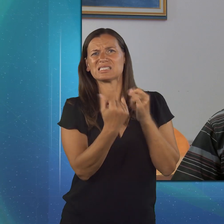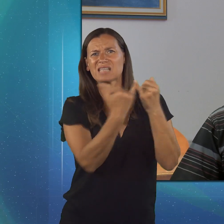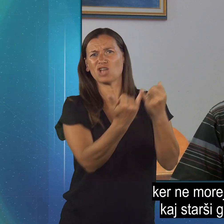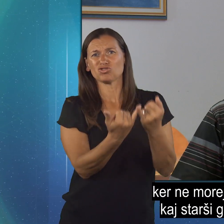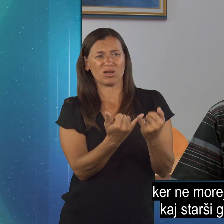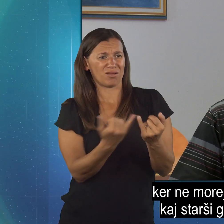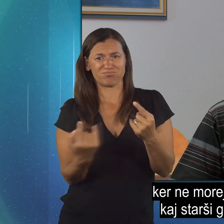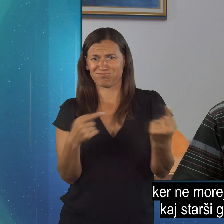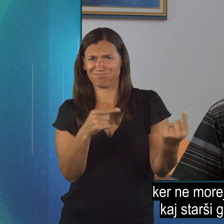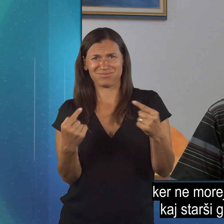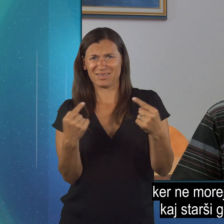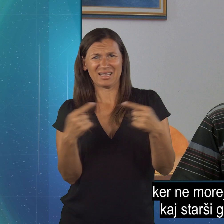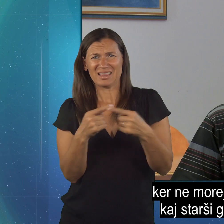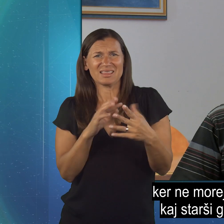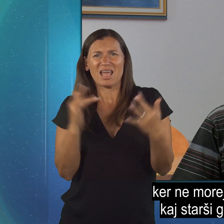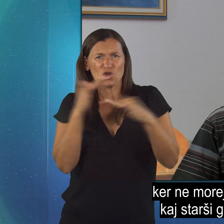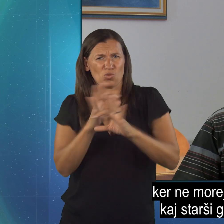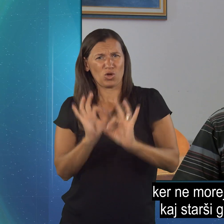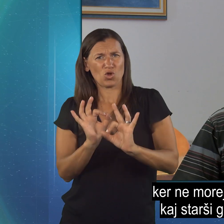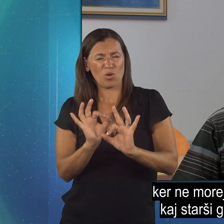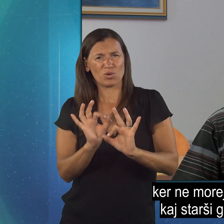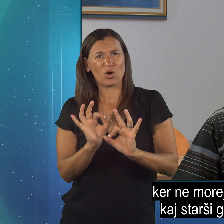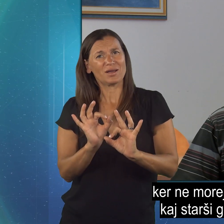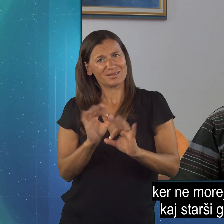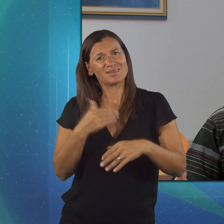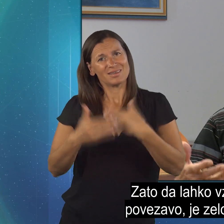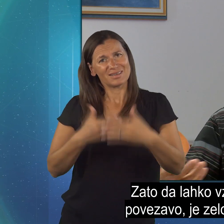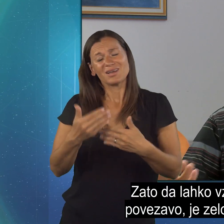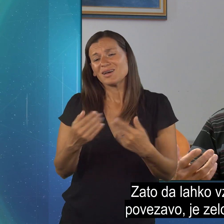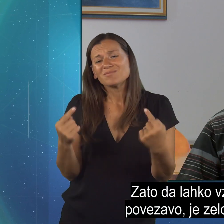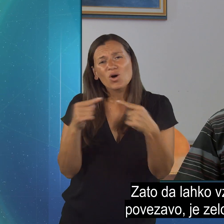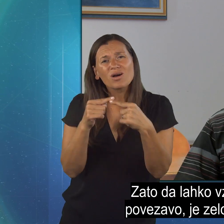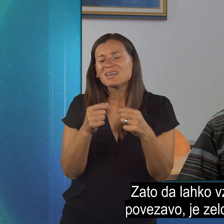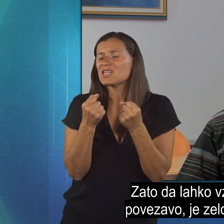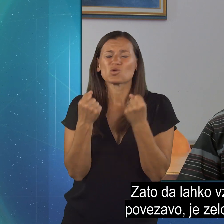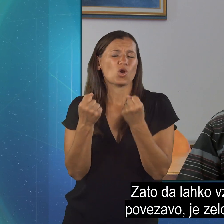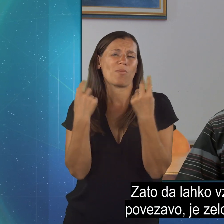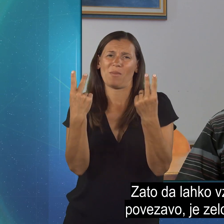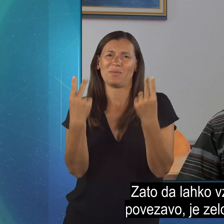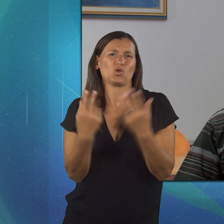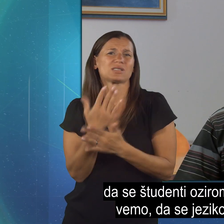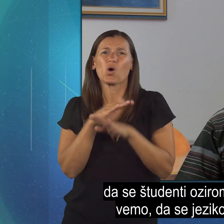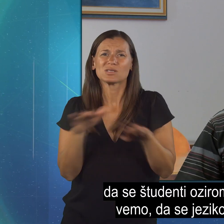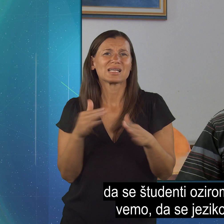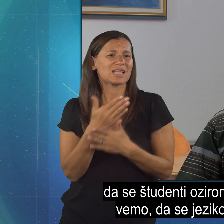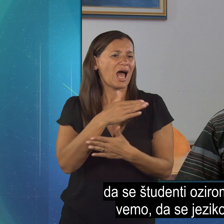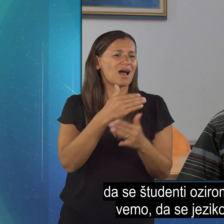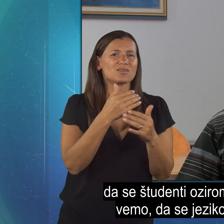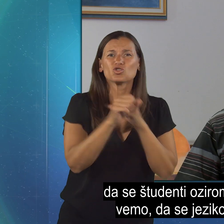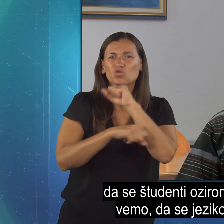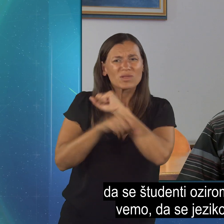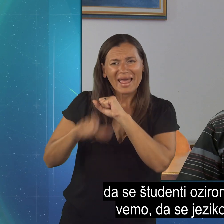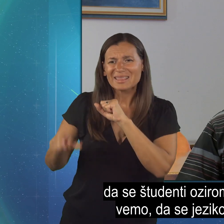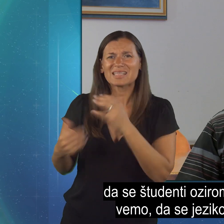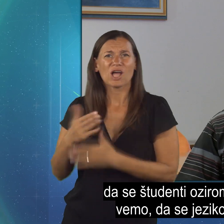parents because they can't hear what their parents are saying. So they can make this connection. It's very important for students or